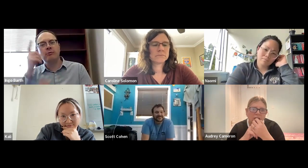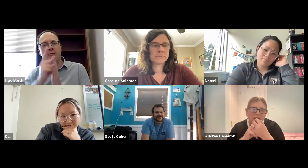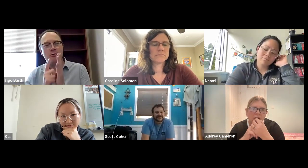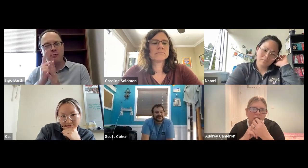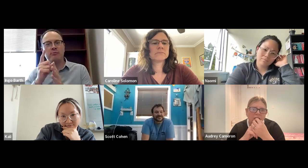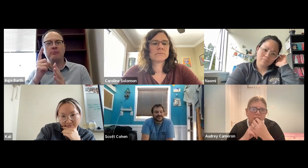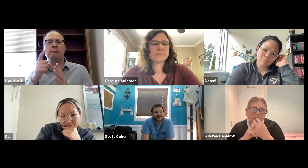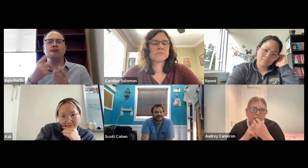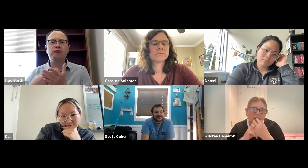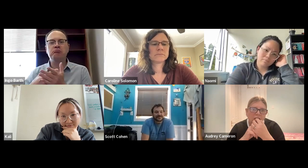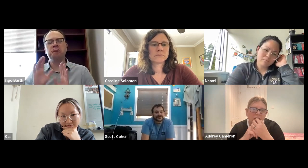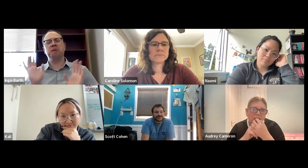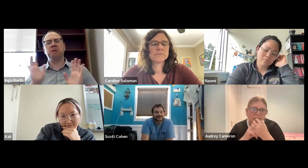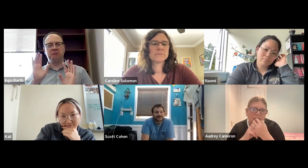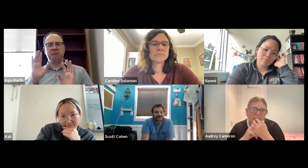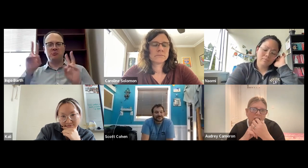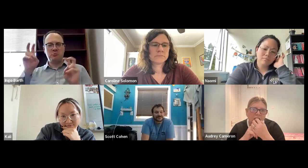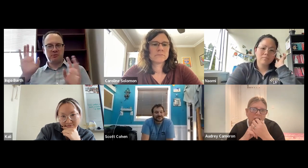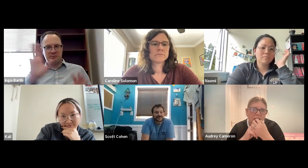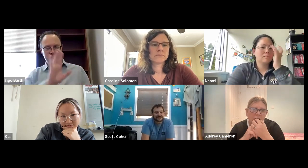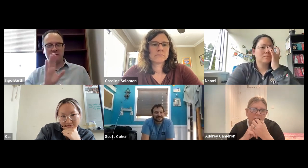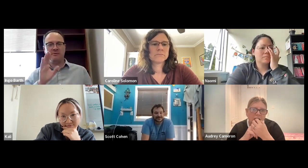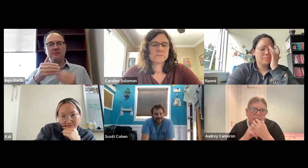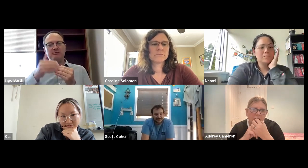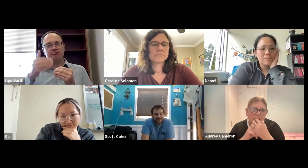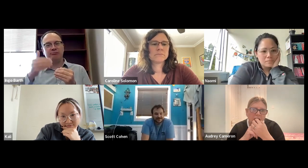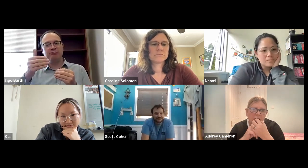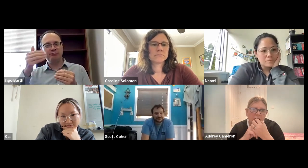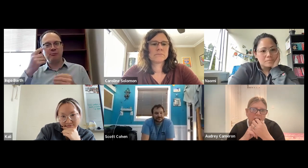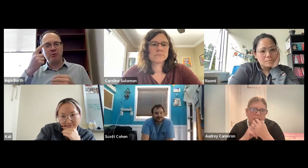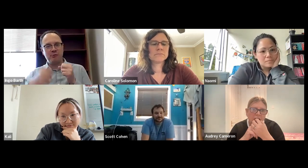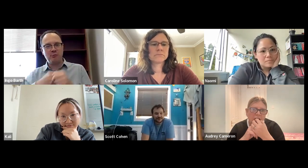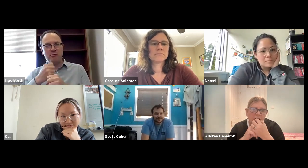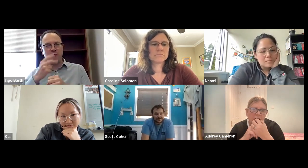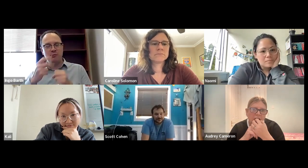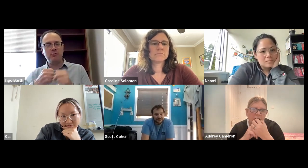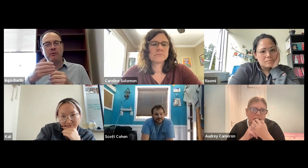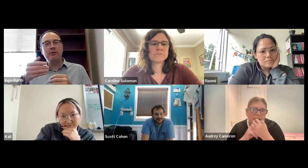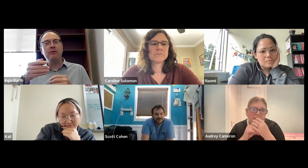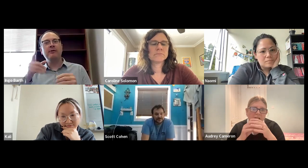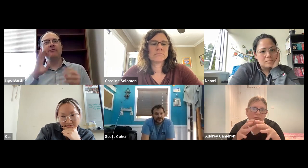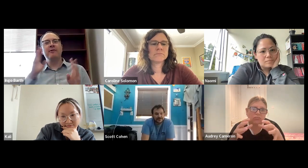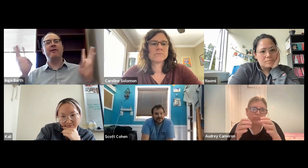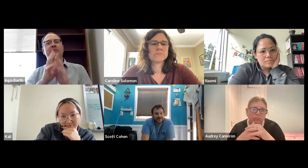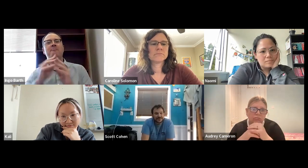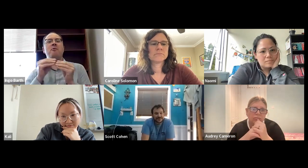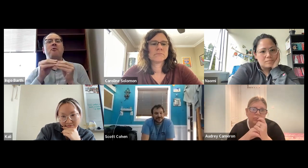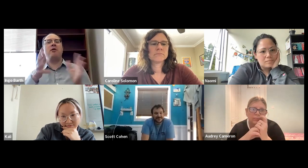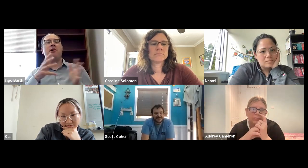it's like once a month, we do a 1 hour lecture, have a conversation on different topics periodically for a year or two, and